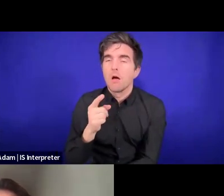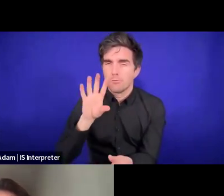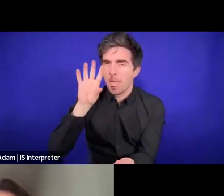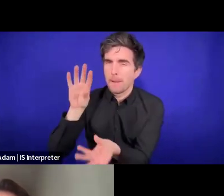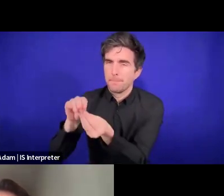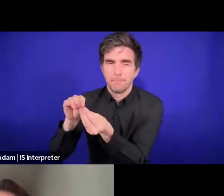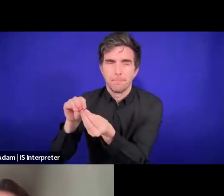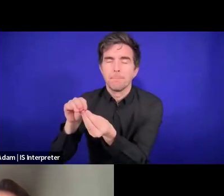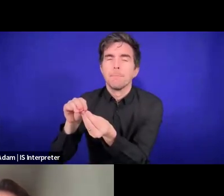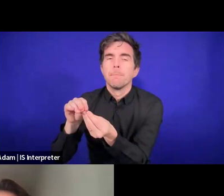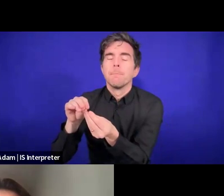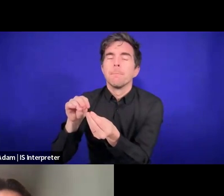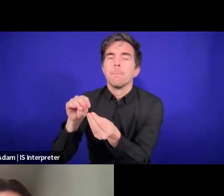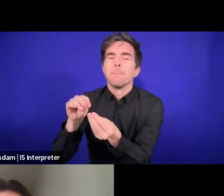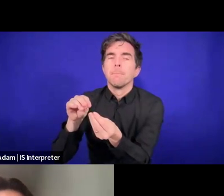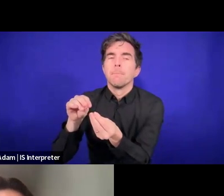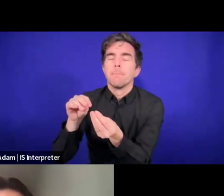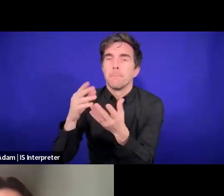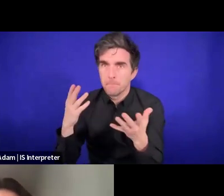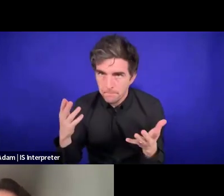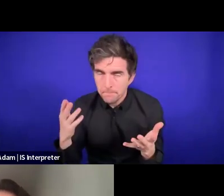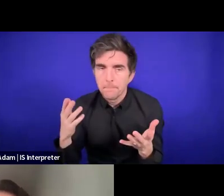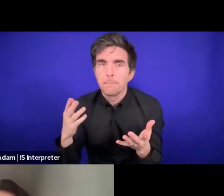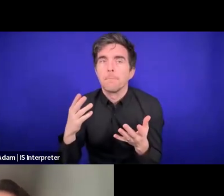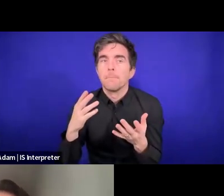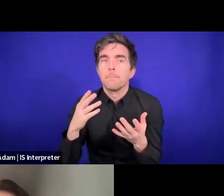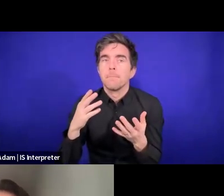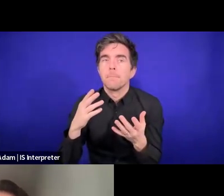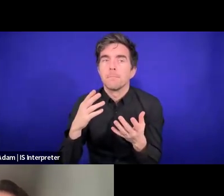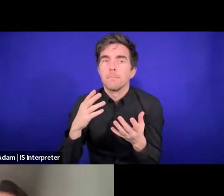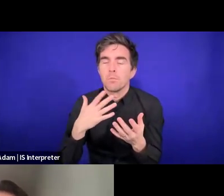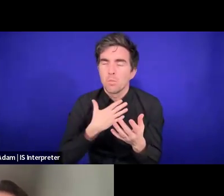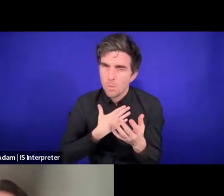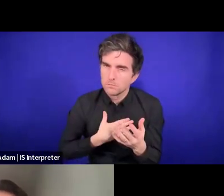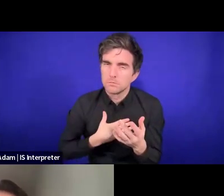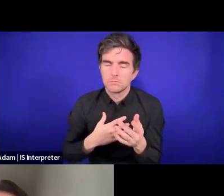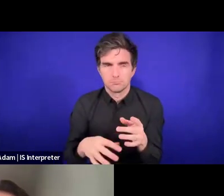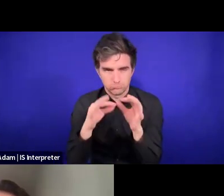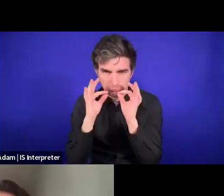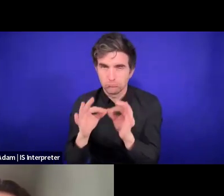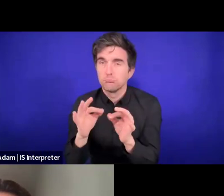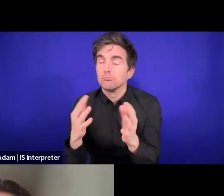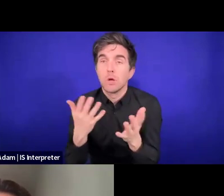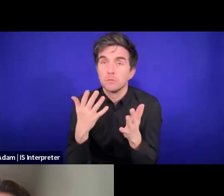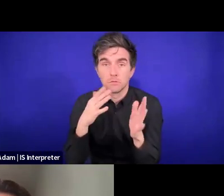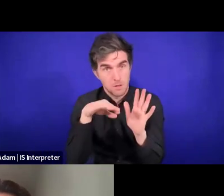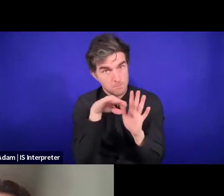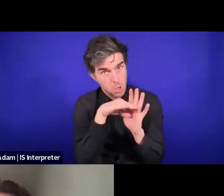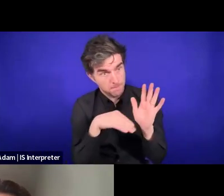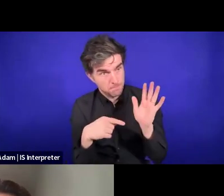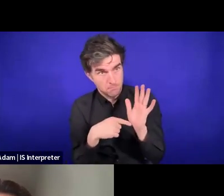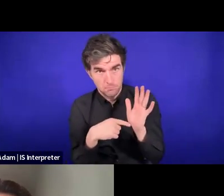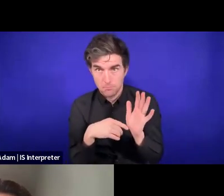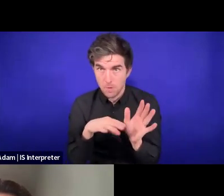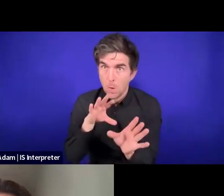agree. That's why even in our review, we are recommending to be cultural sensitive, like in